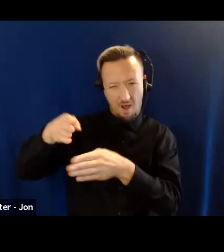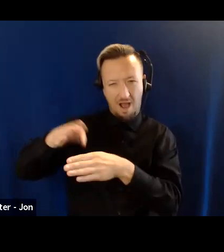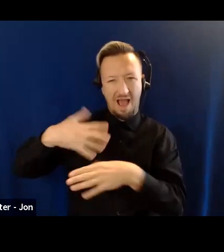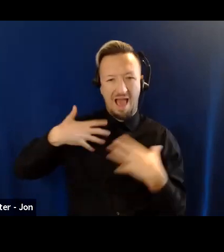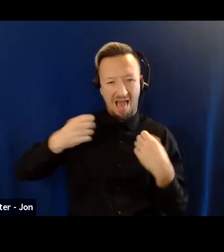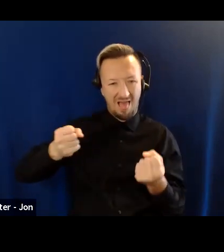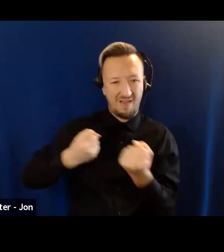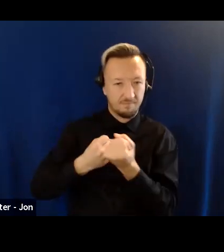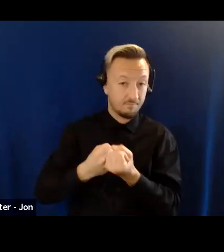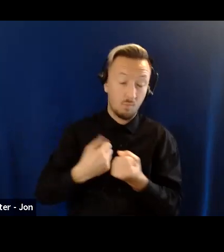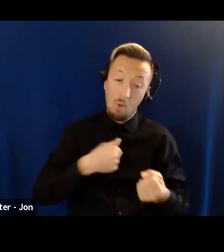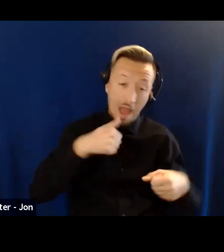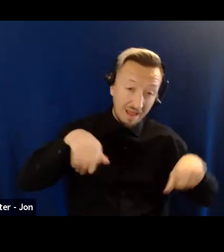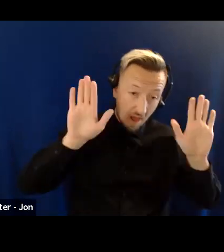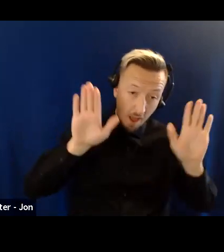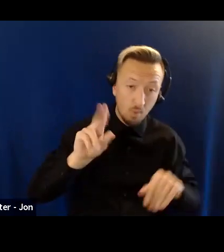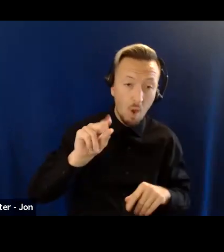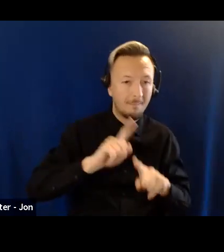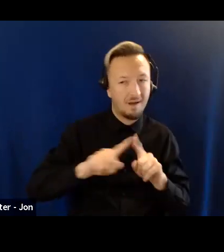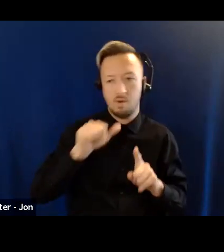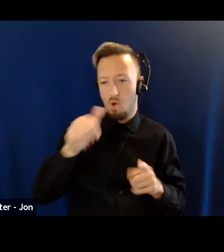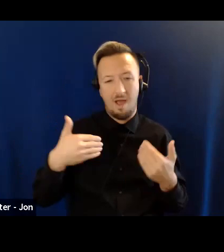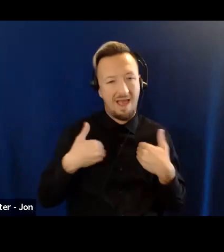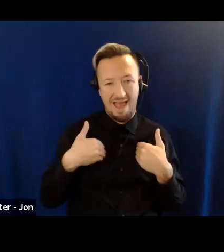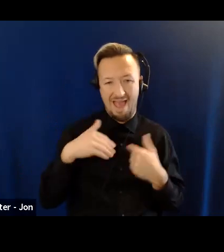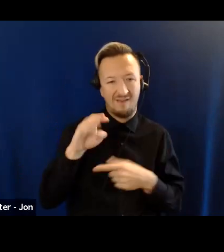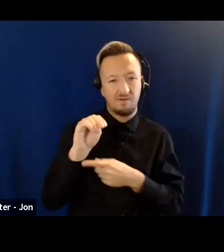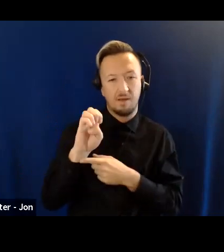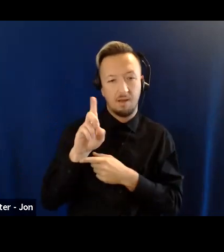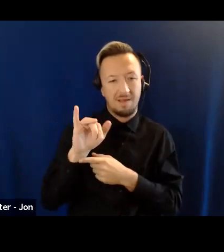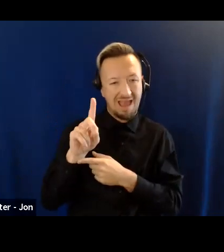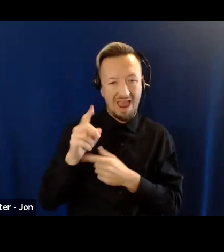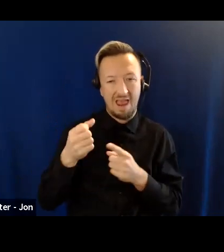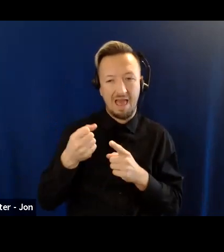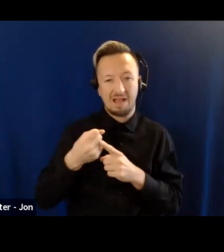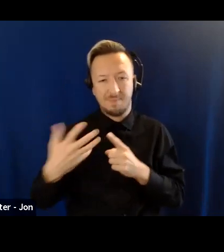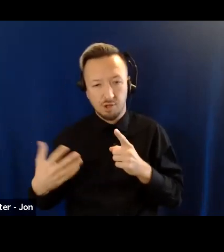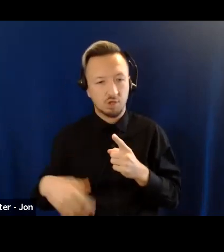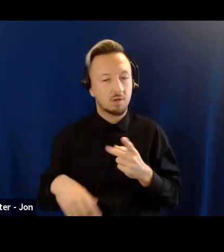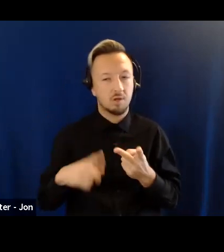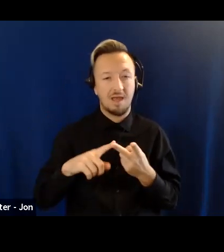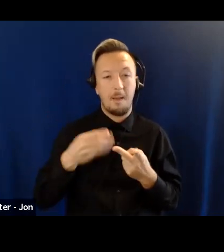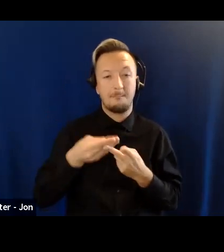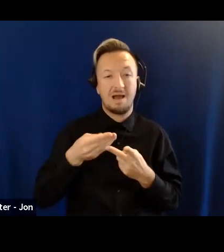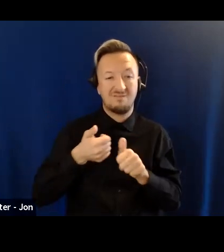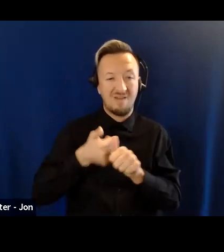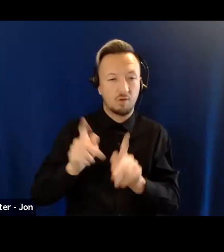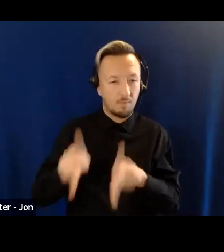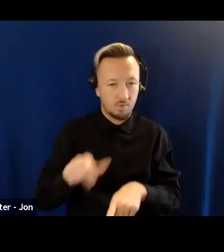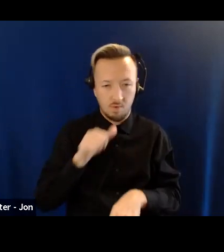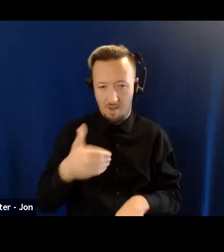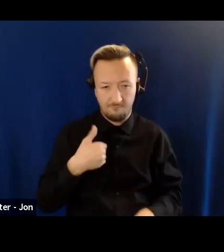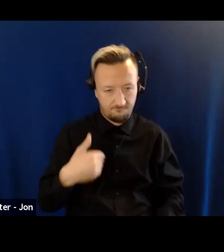and we haven't given up, but we do not have Medicaid expansion, and we do not have money follows the person.